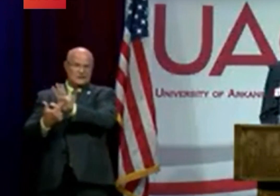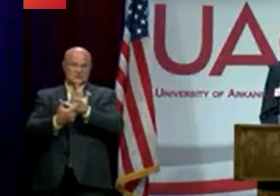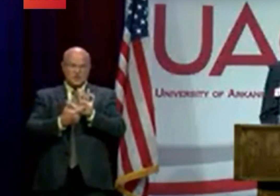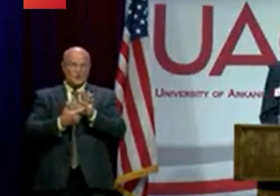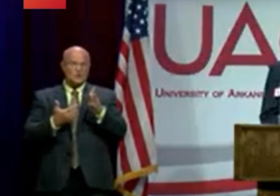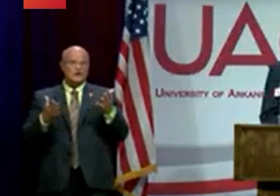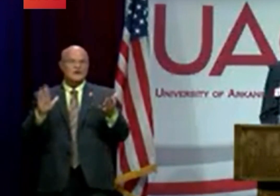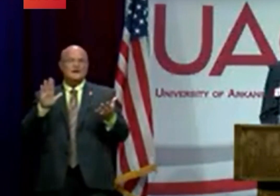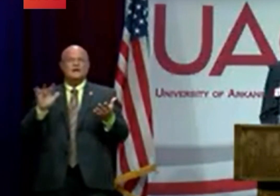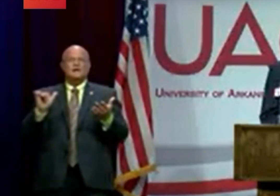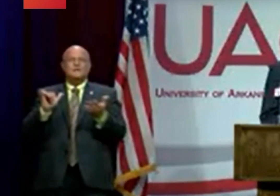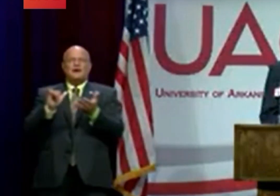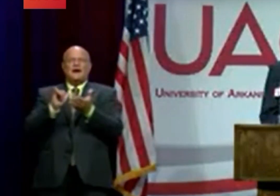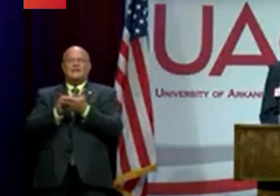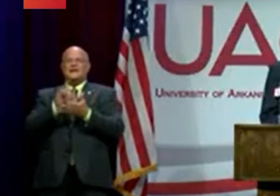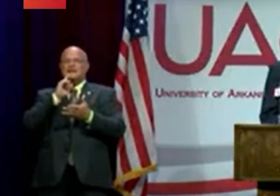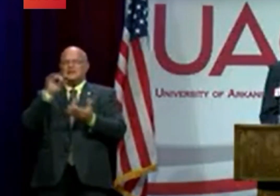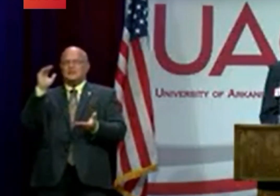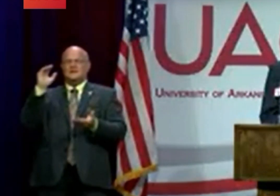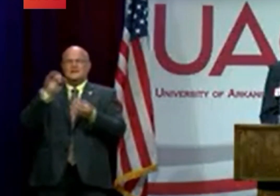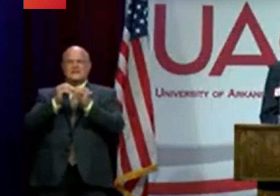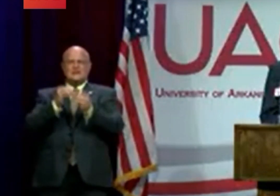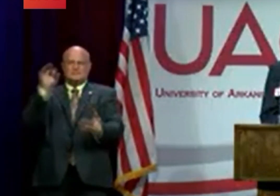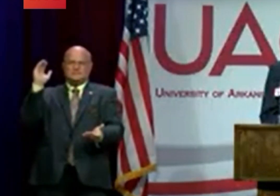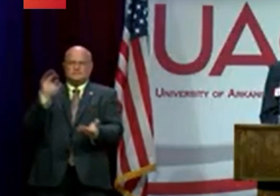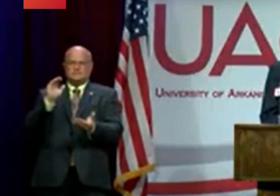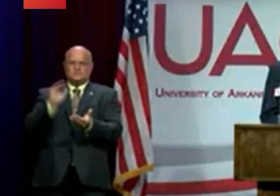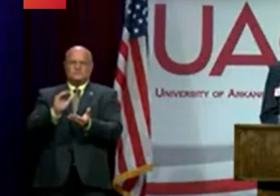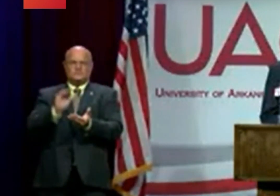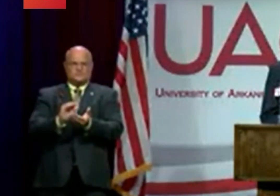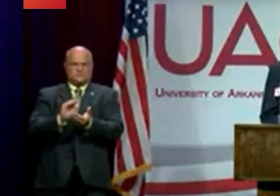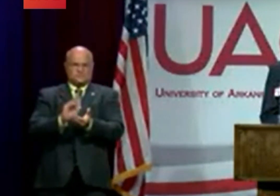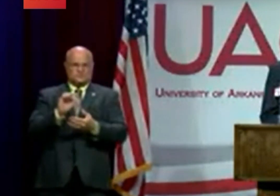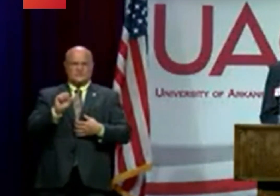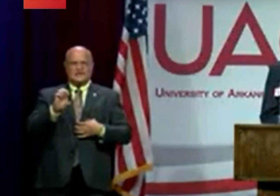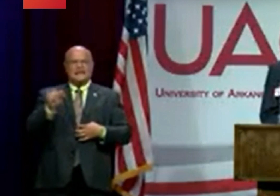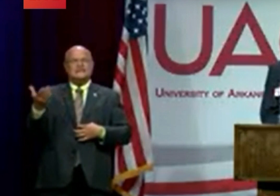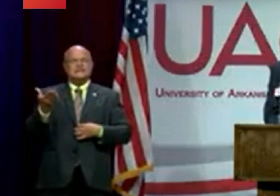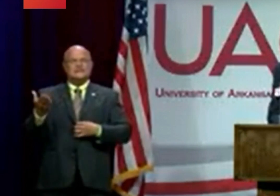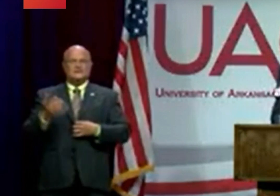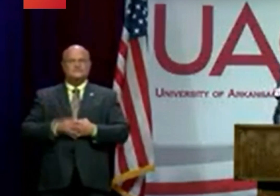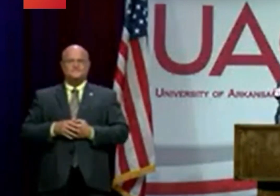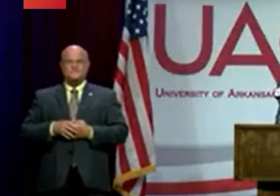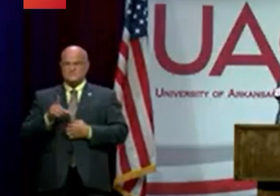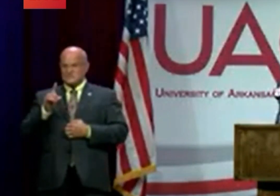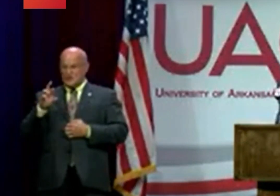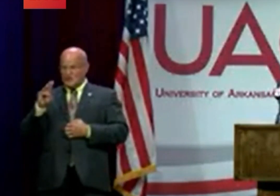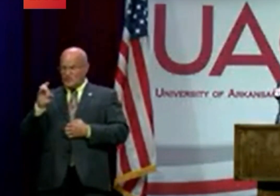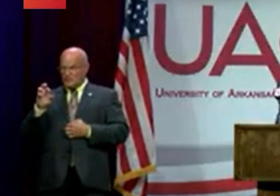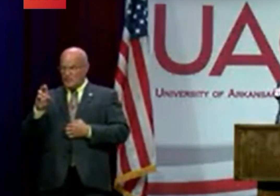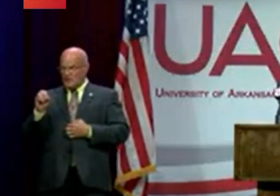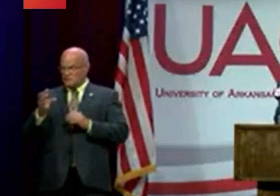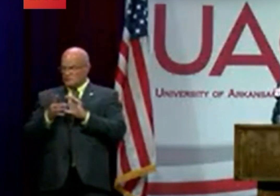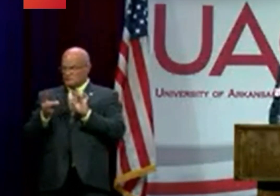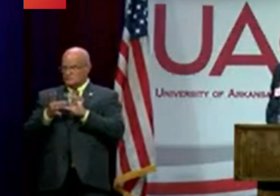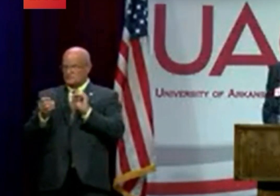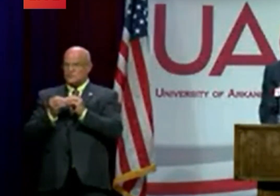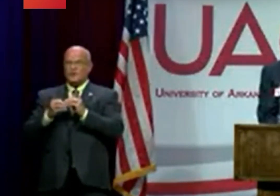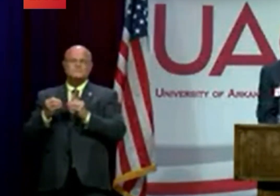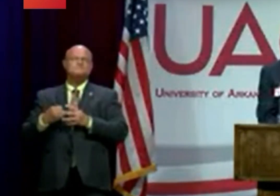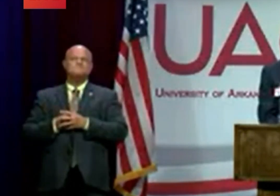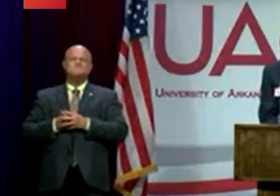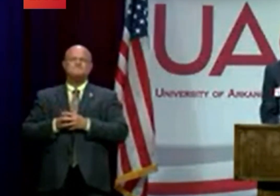fact that there's a reduced growth of cases here in Independence County. Dr. Romero, did you have anything else